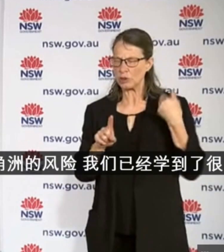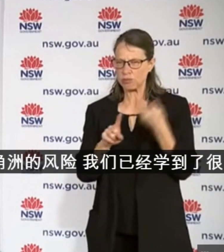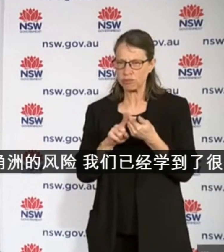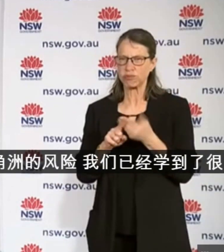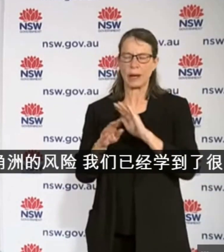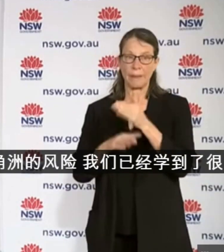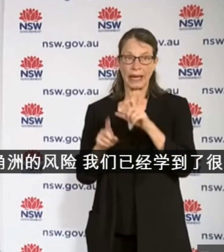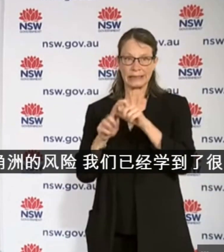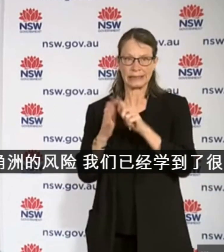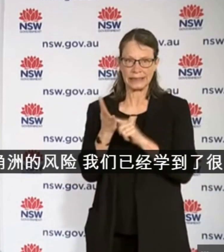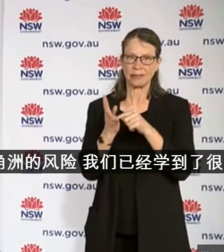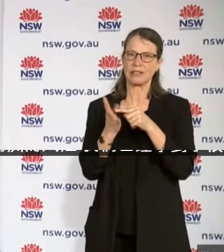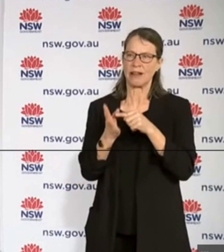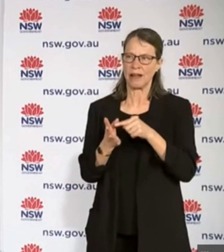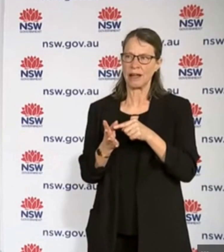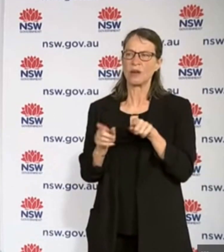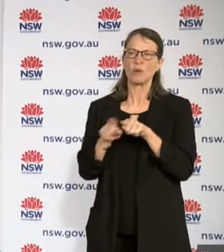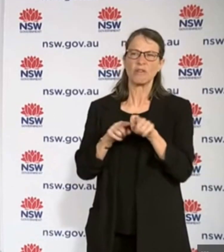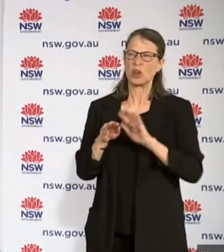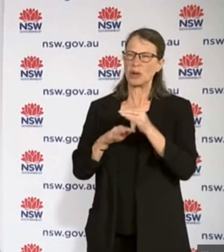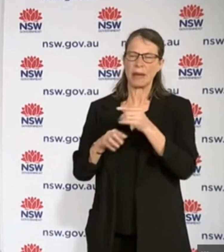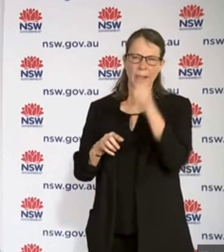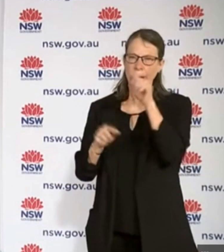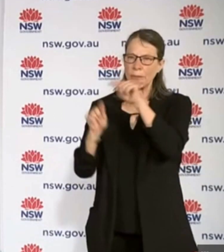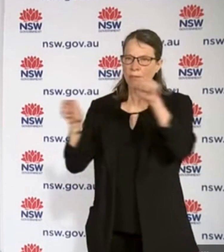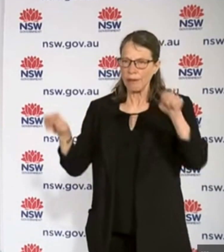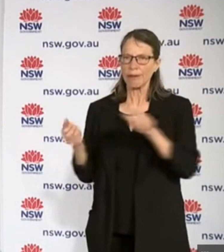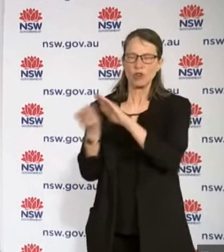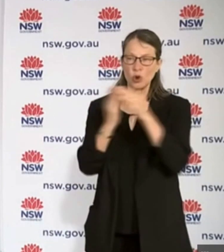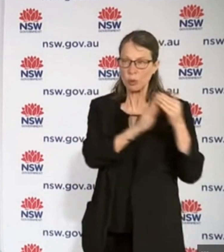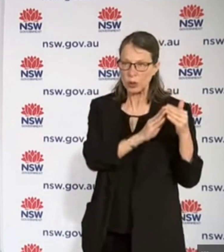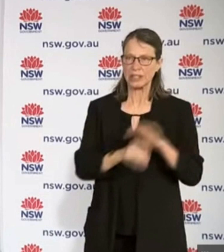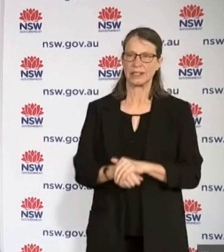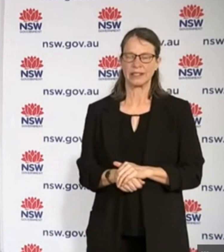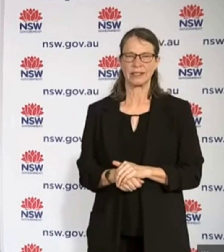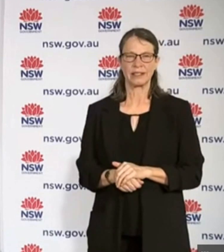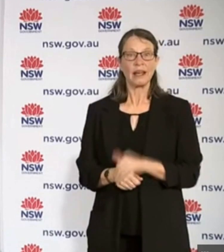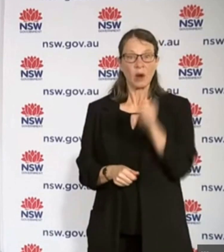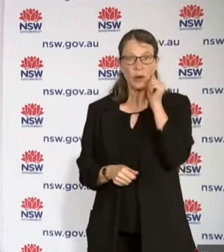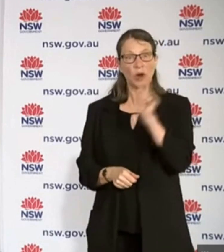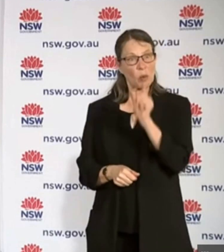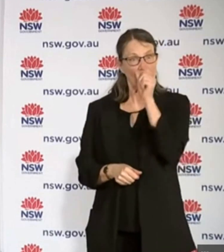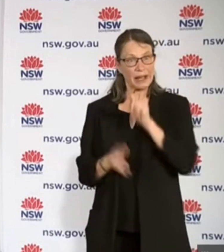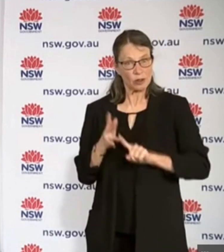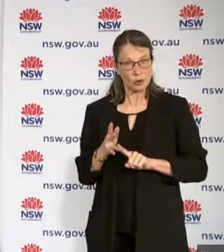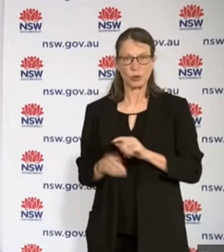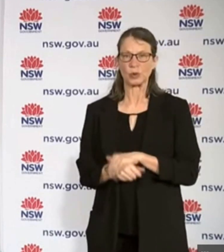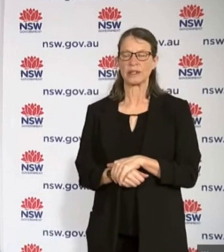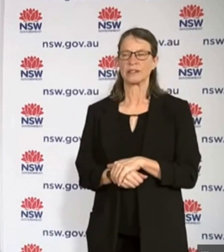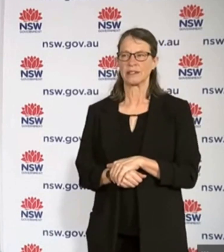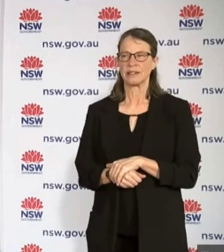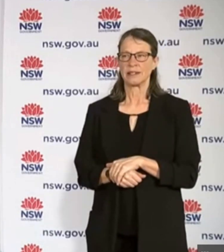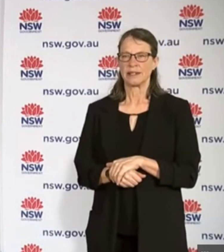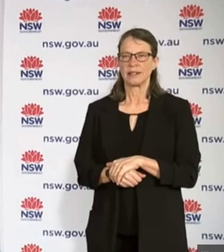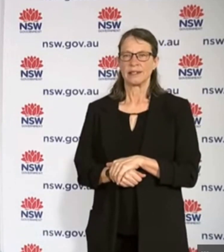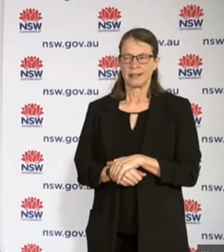much about our own communities, and we've learned so much about what we're capable of. But we also know that 2 weeks will about be our breaking